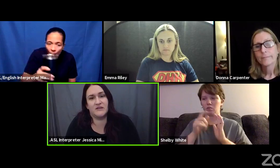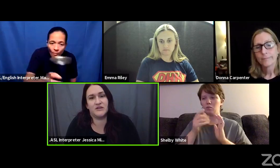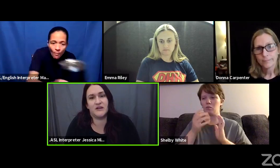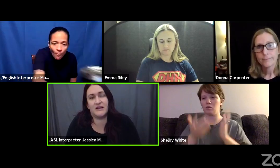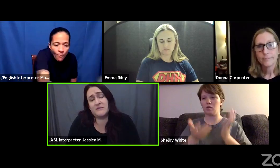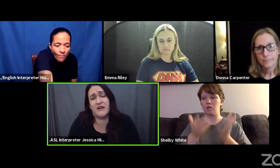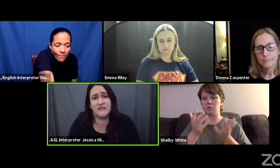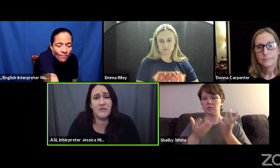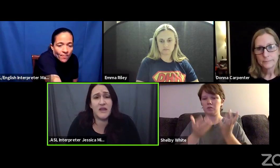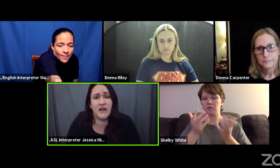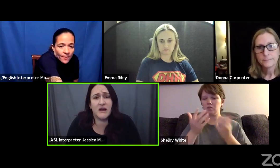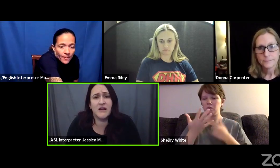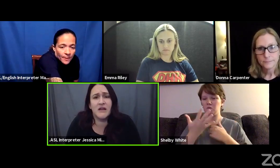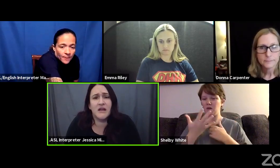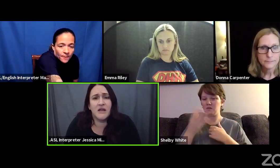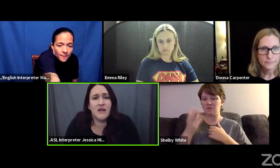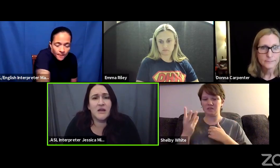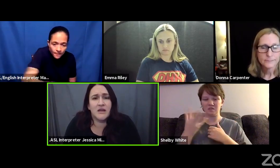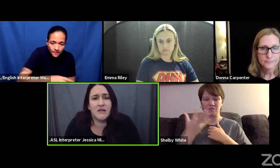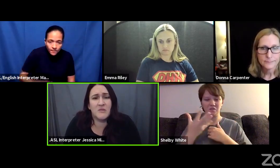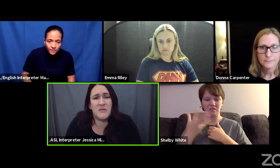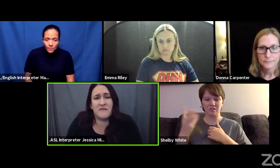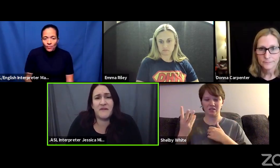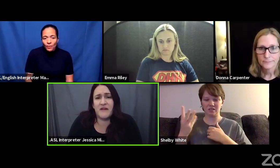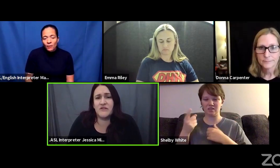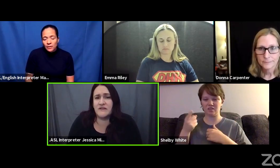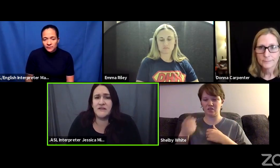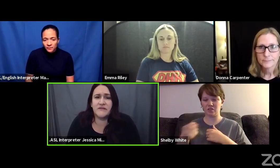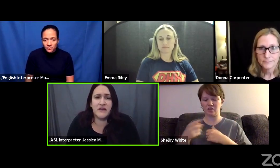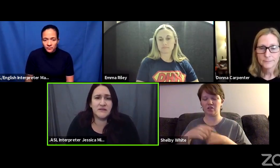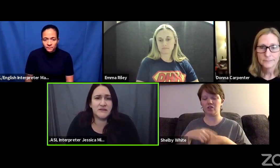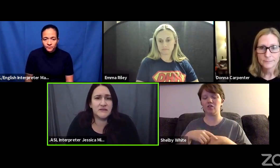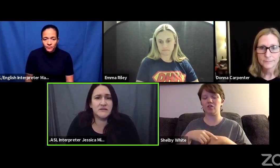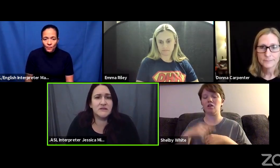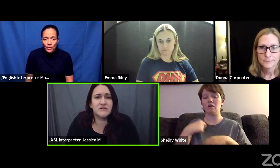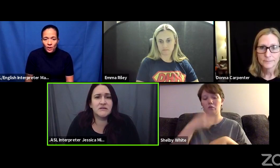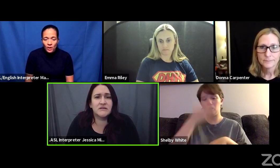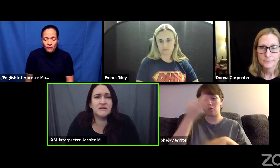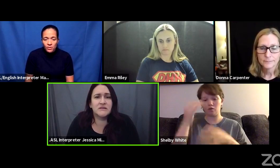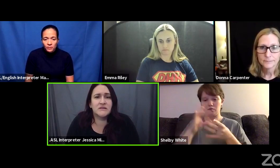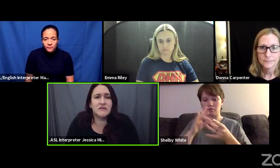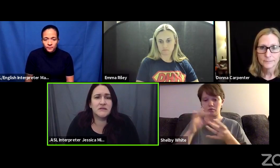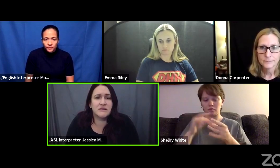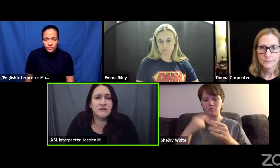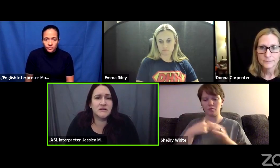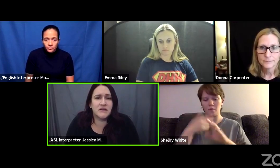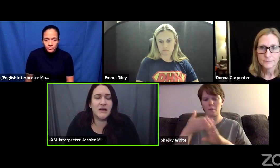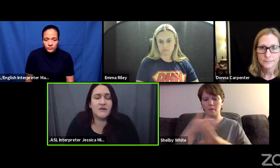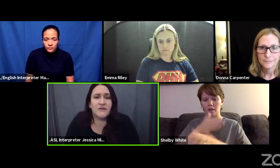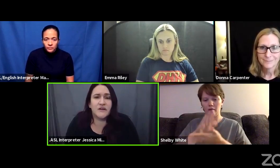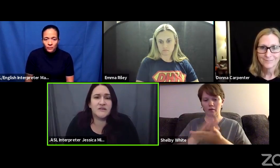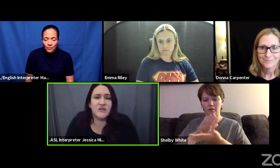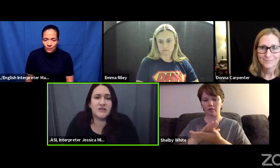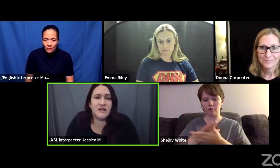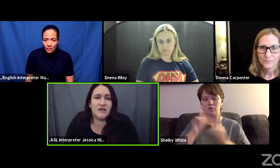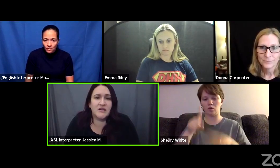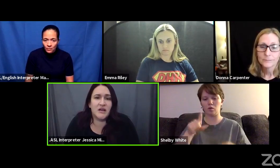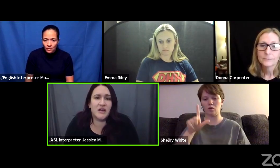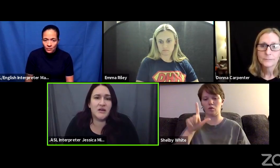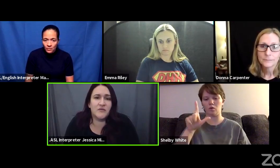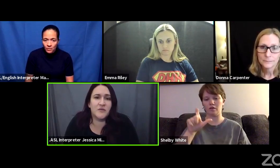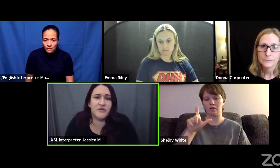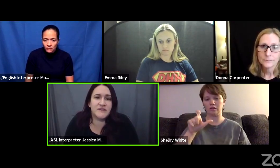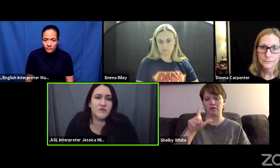time than during at least my time there. There were maybe 5 or 6 of us. I also forgot to mention